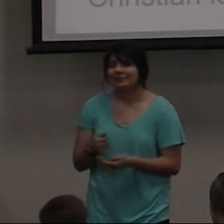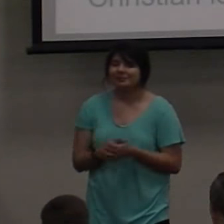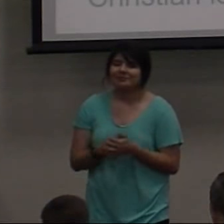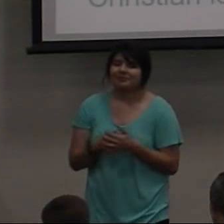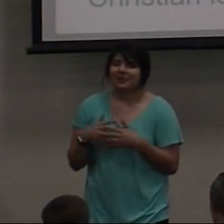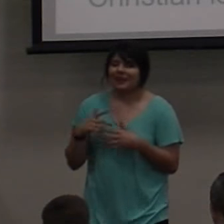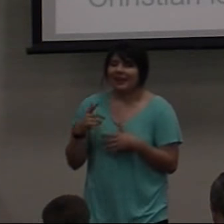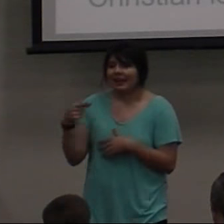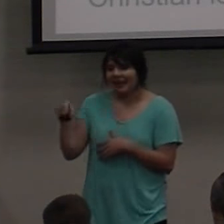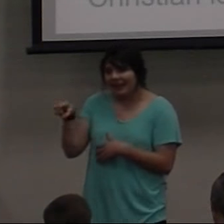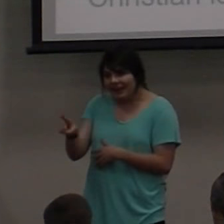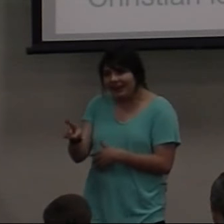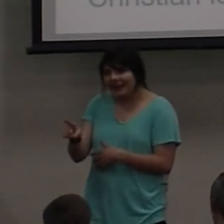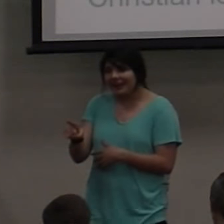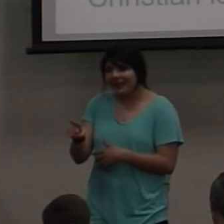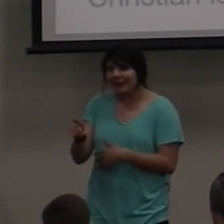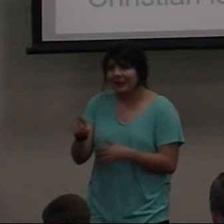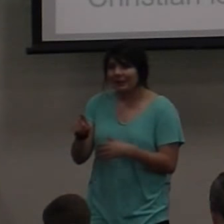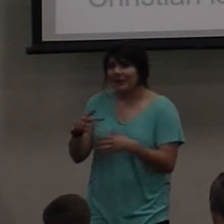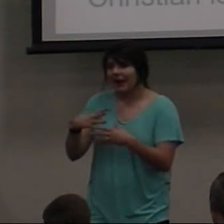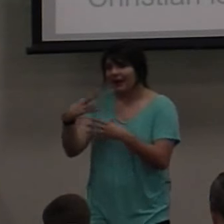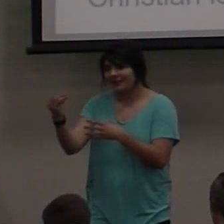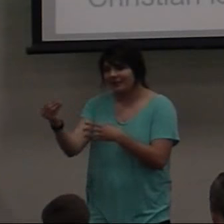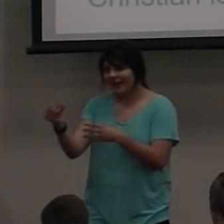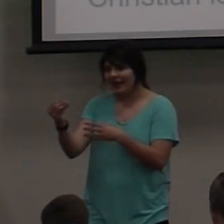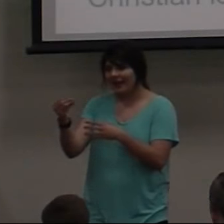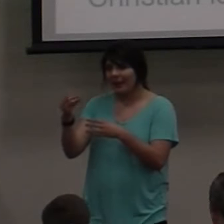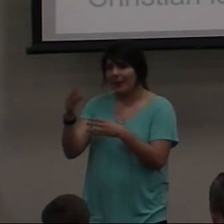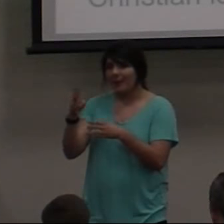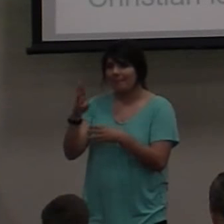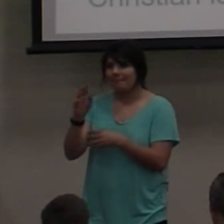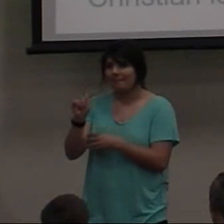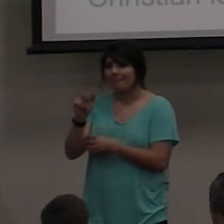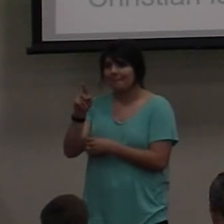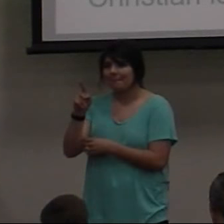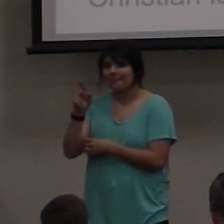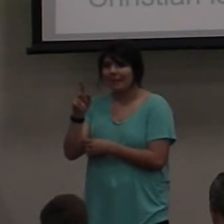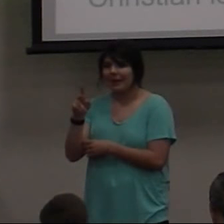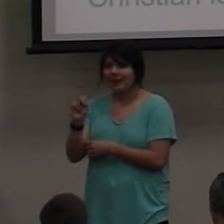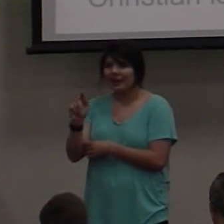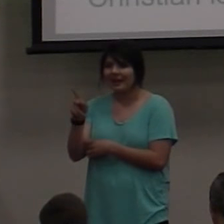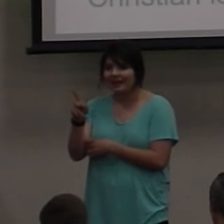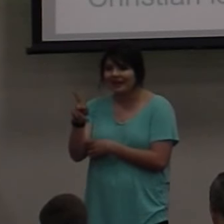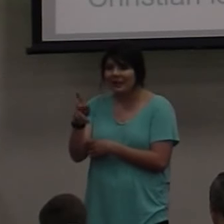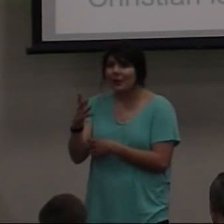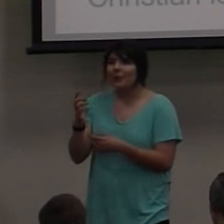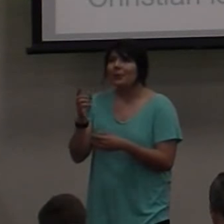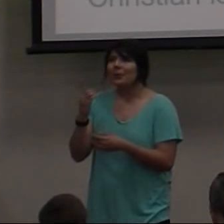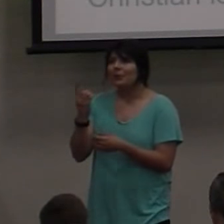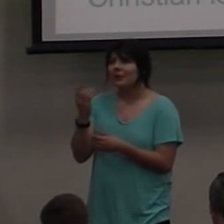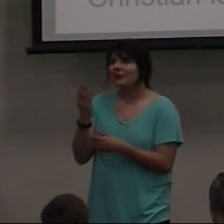They were outside a bank in another town. One of our preachers